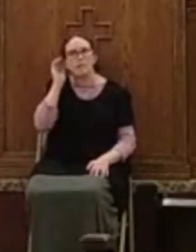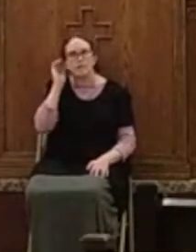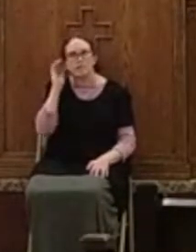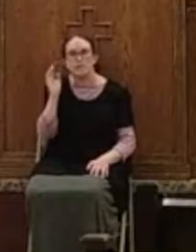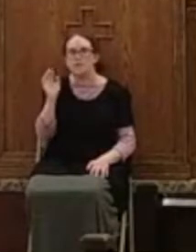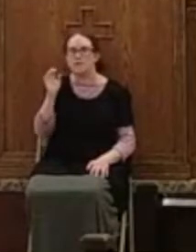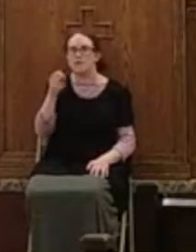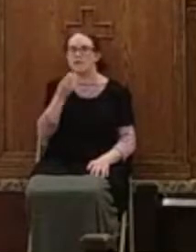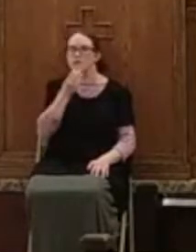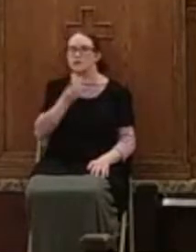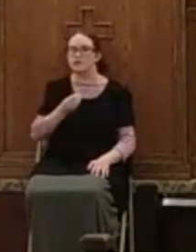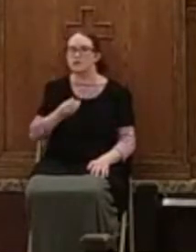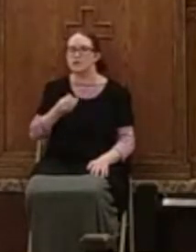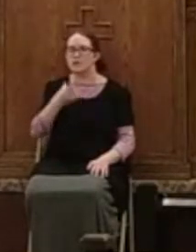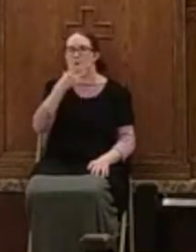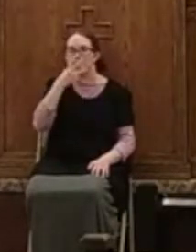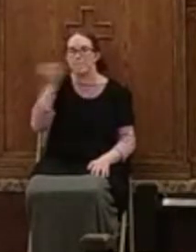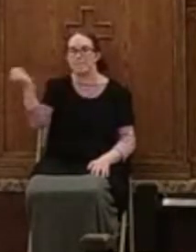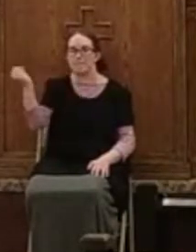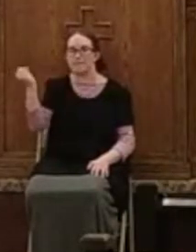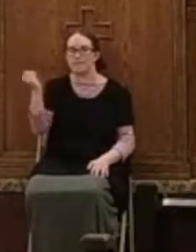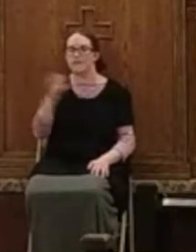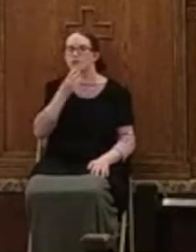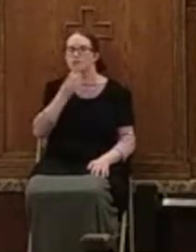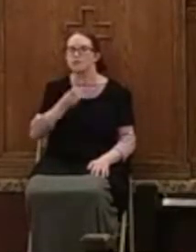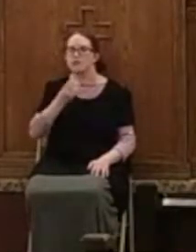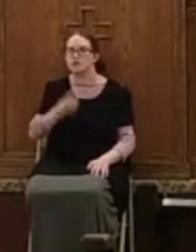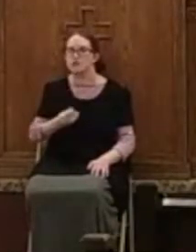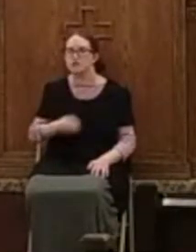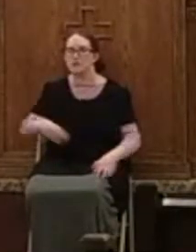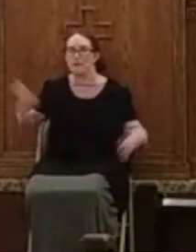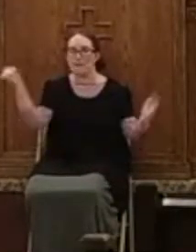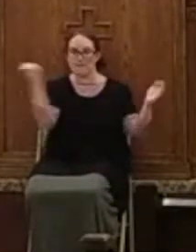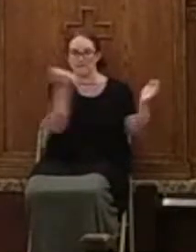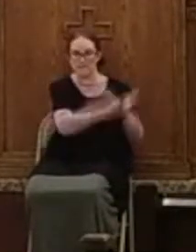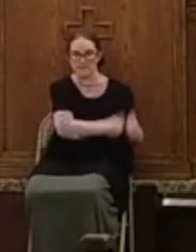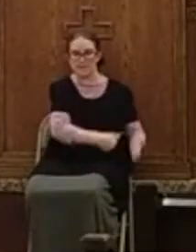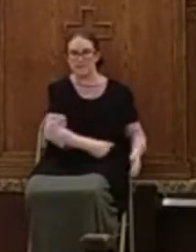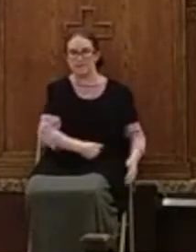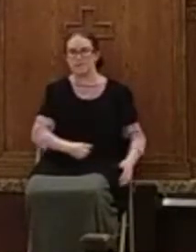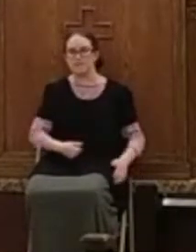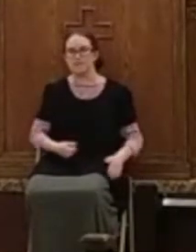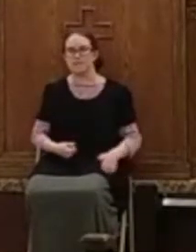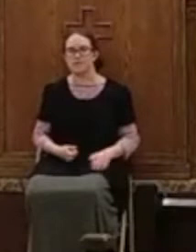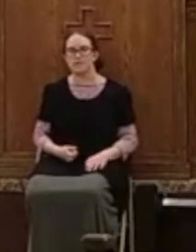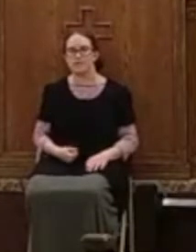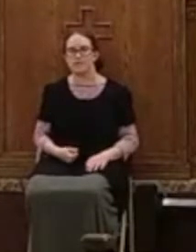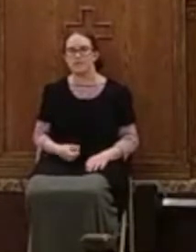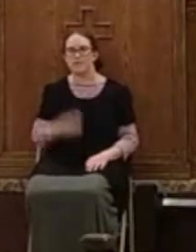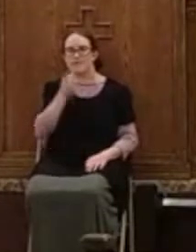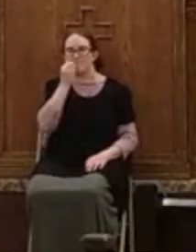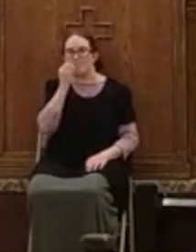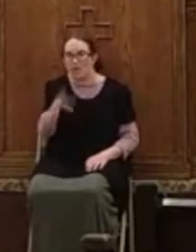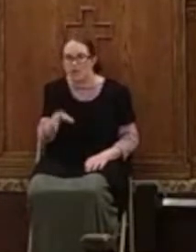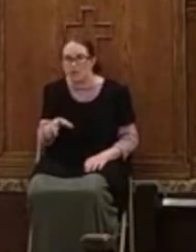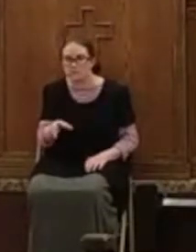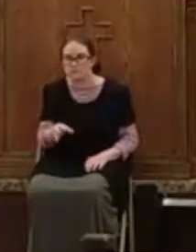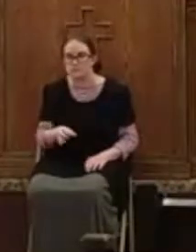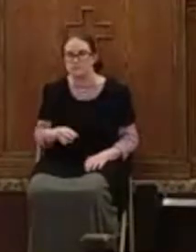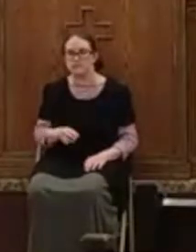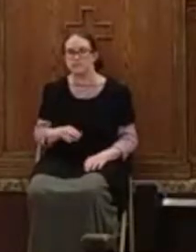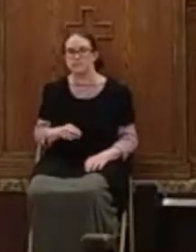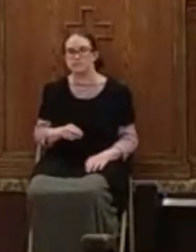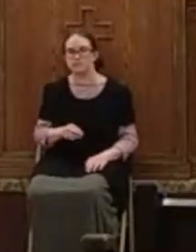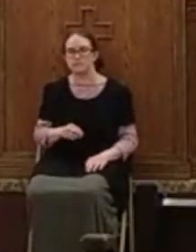Jews mocked him. Amen. The Jews beat him. Amen. They spit upon him.